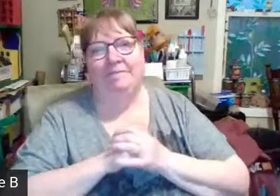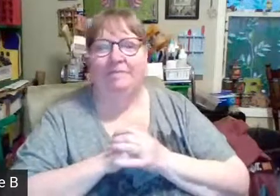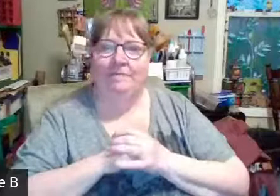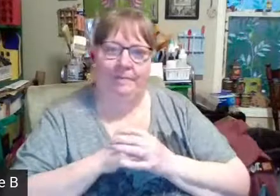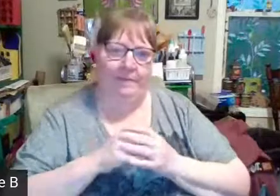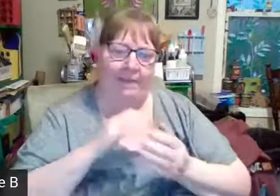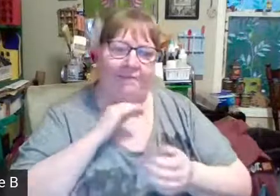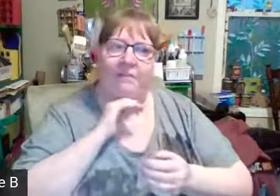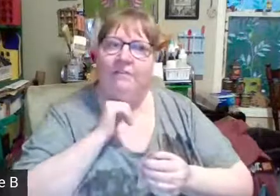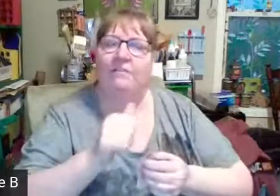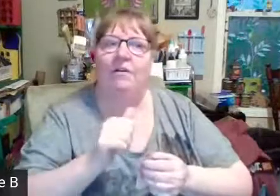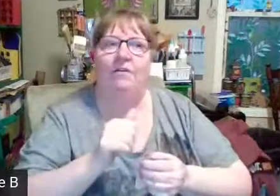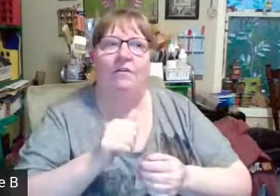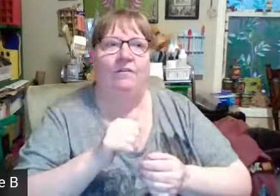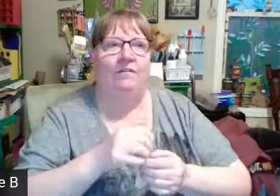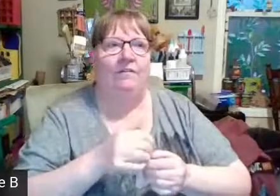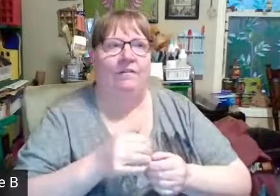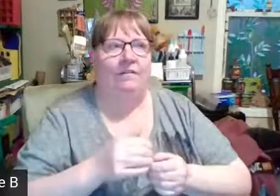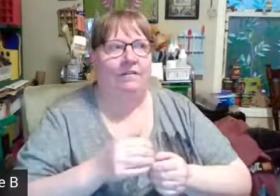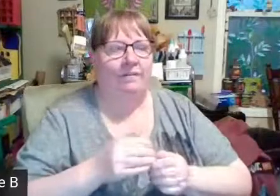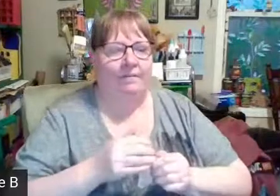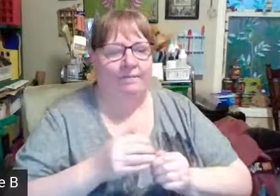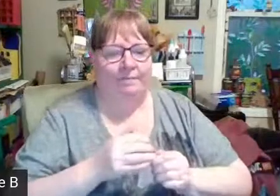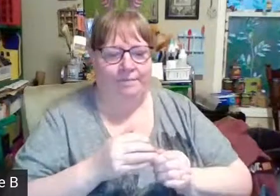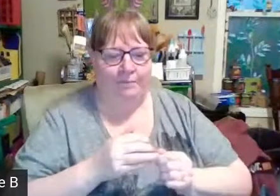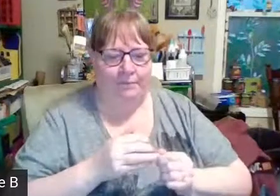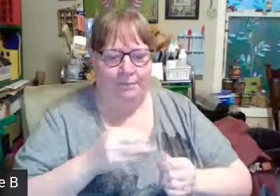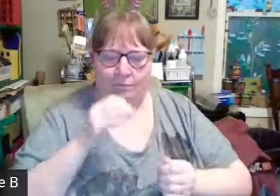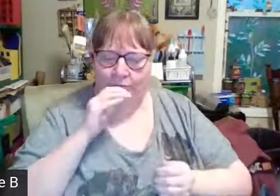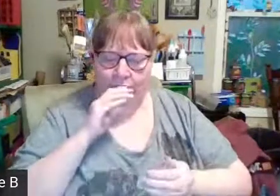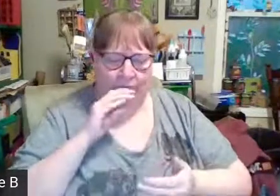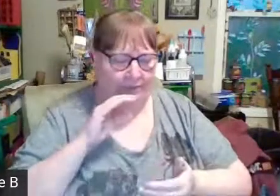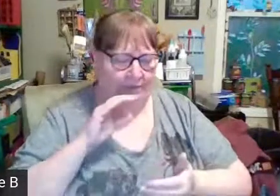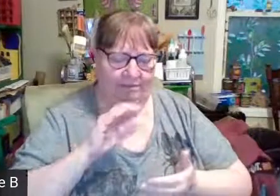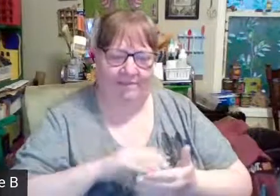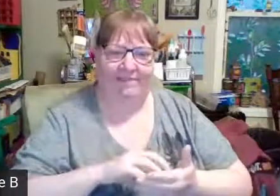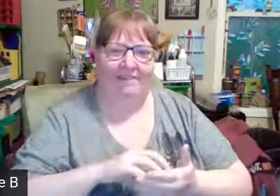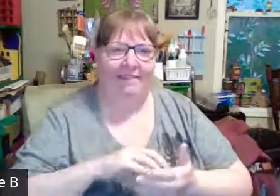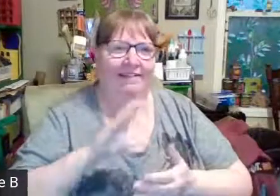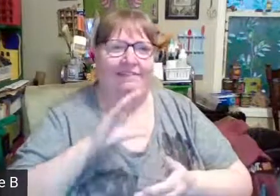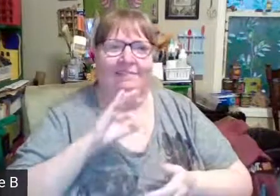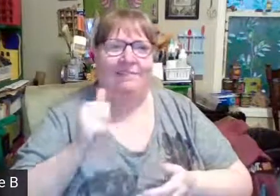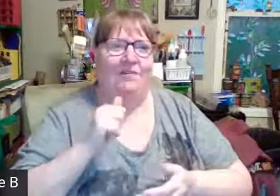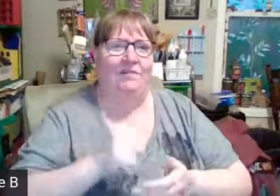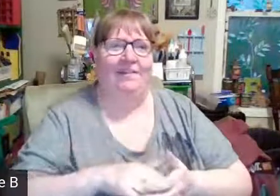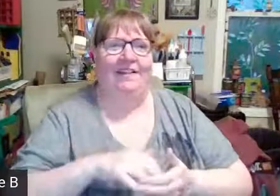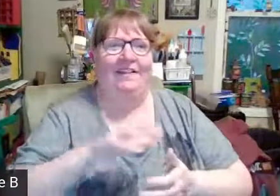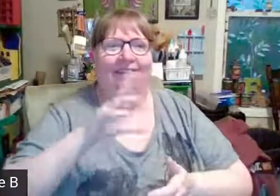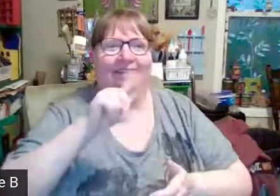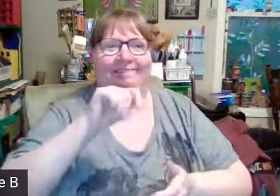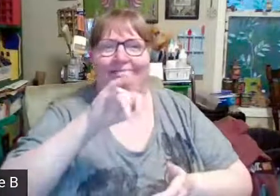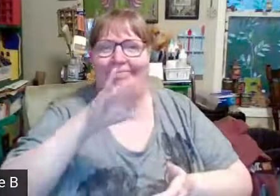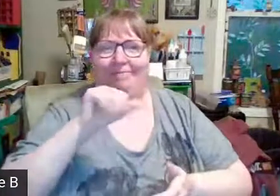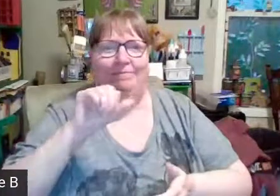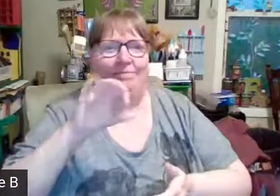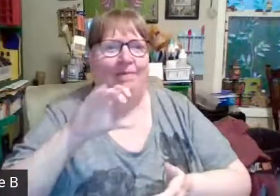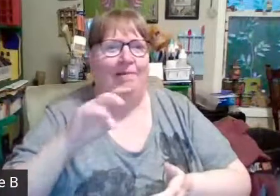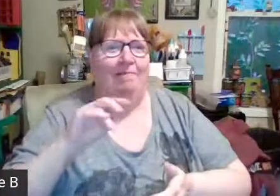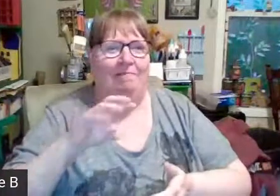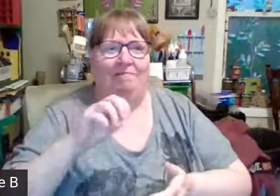want to be specific and say, I don't like Tim Holtz, creepy people, or, you know, you don't want to go to that level. Like, what did you say, Jean